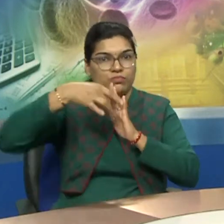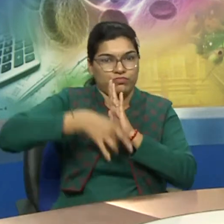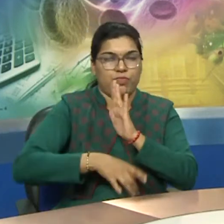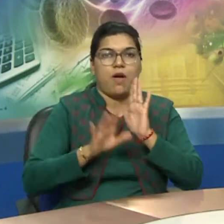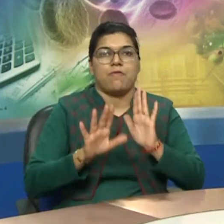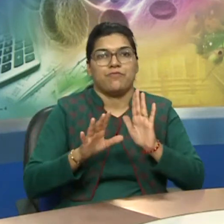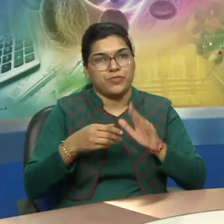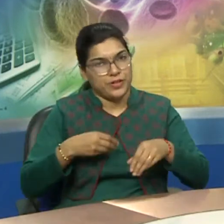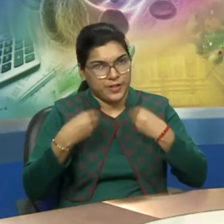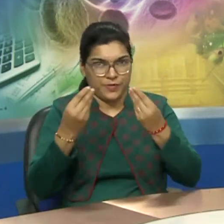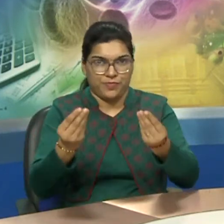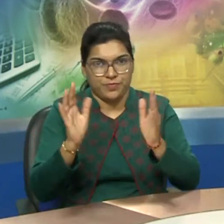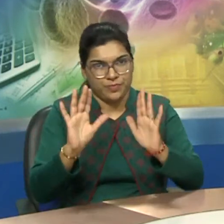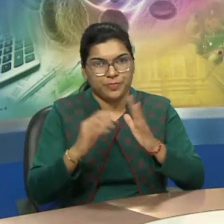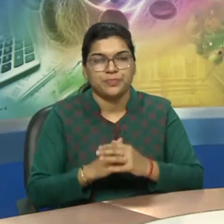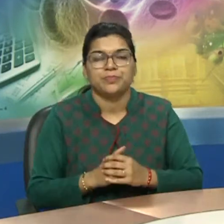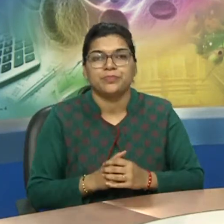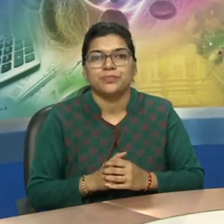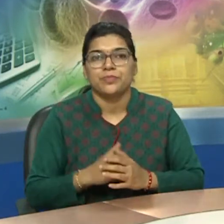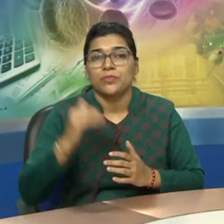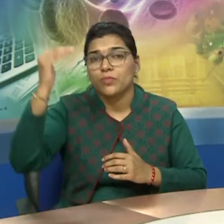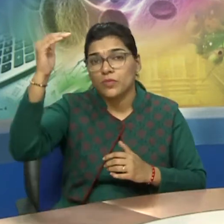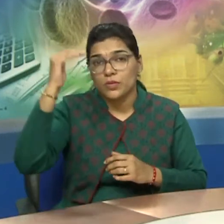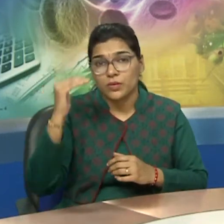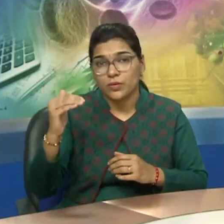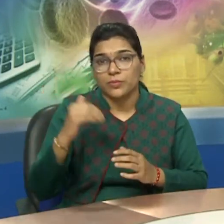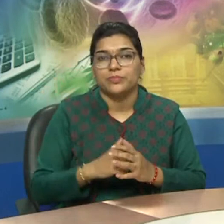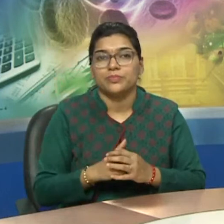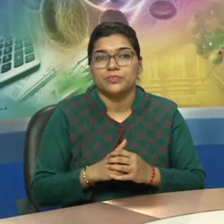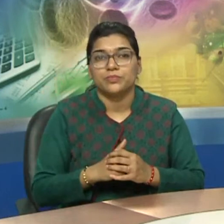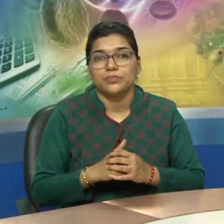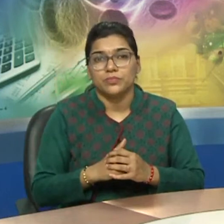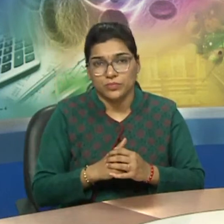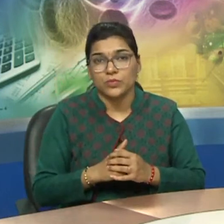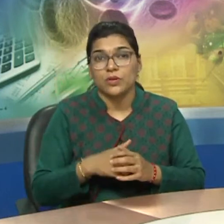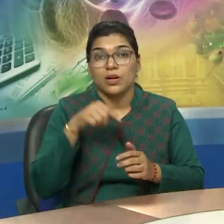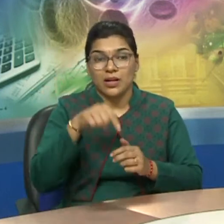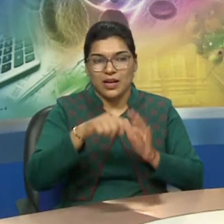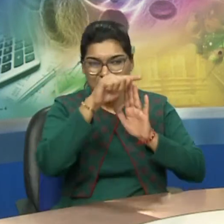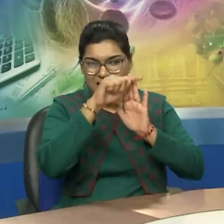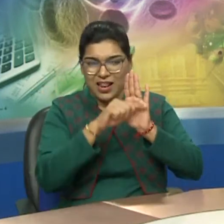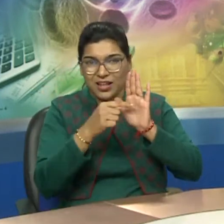So this lesson is about ethics. The next objective